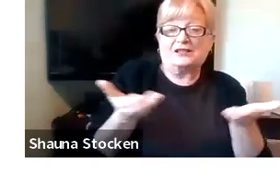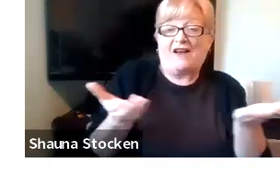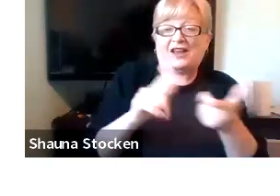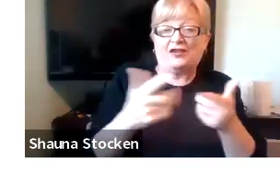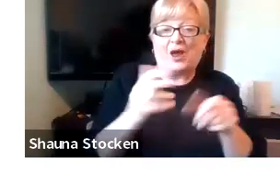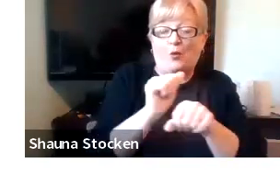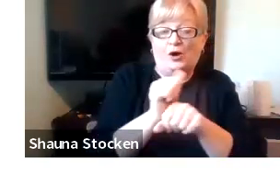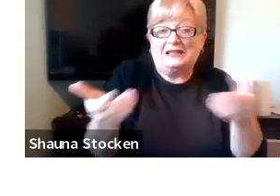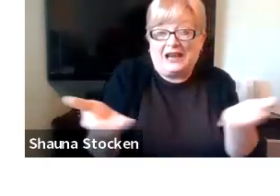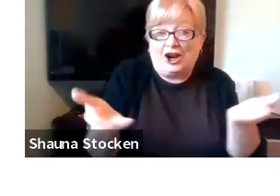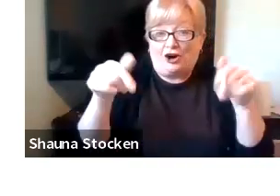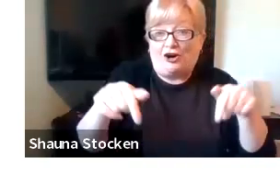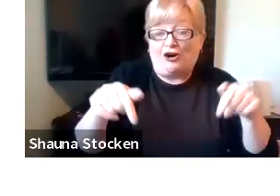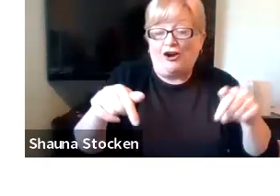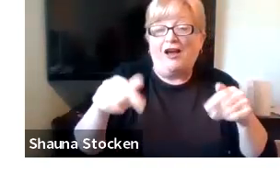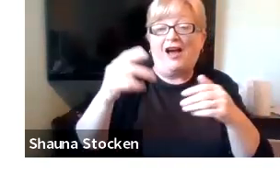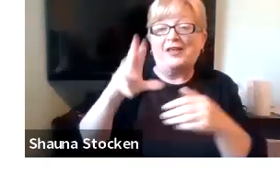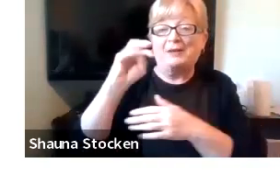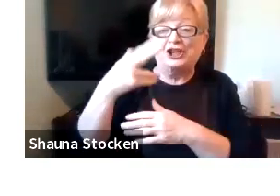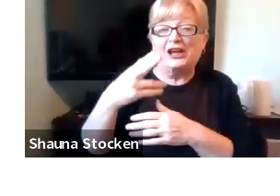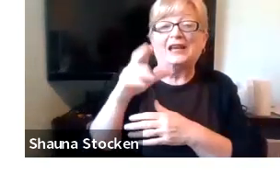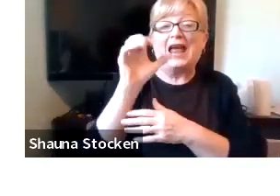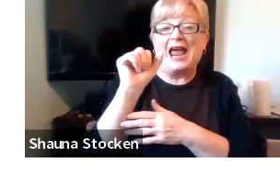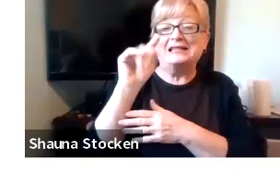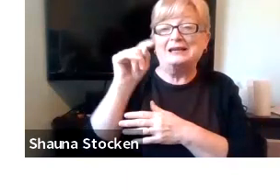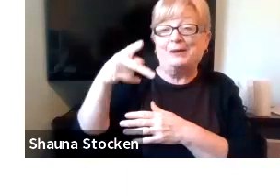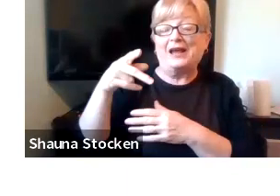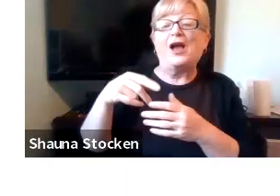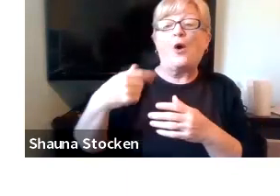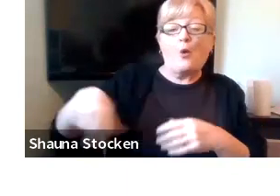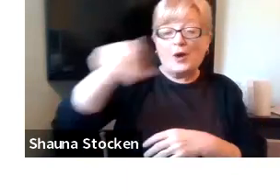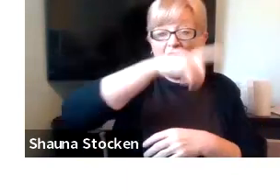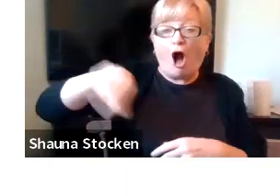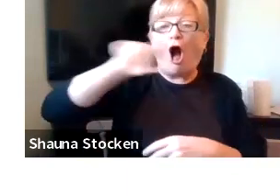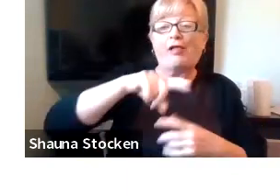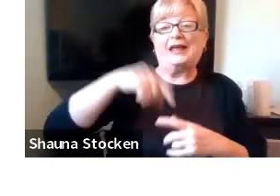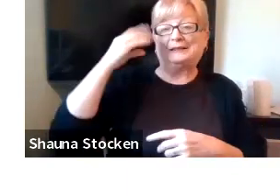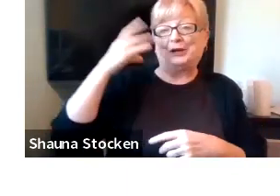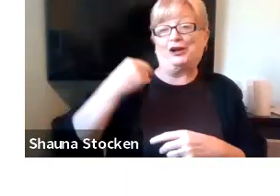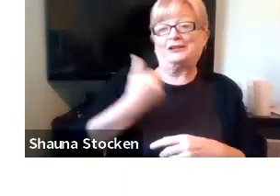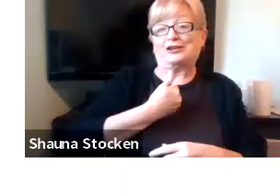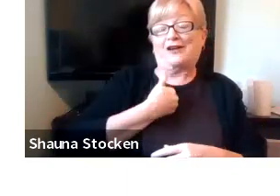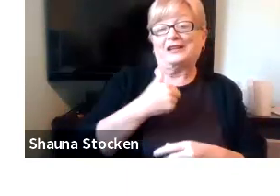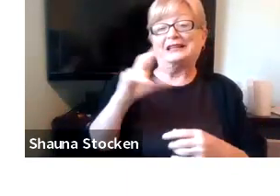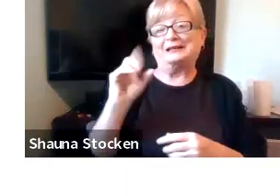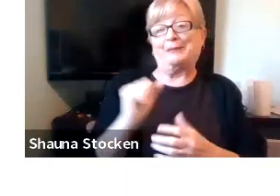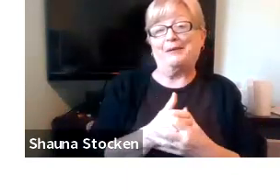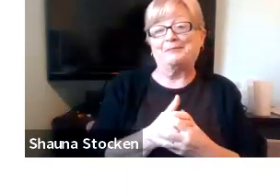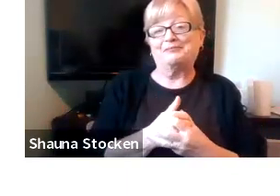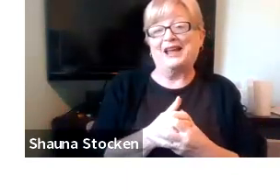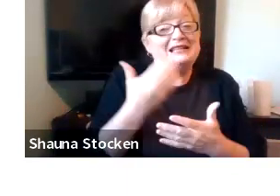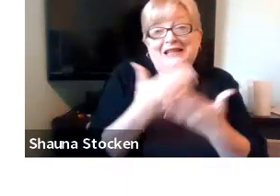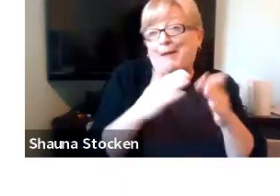that works on the Michigan Assistive Technology Program experiences disability in some way. So we do have